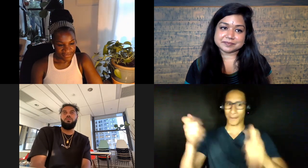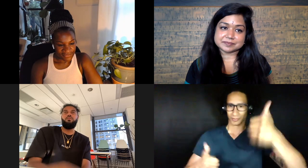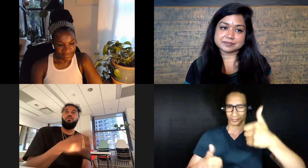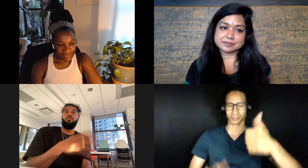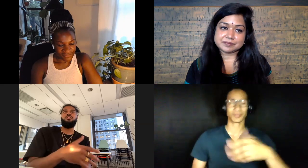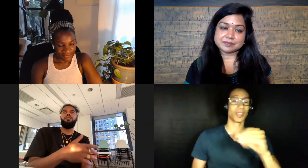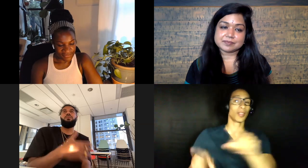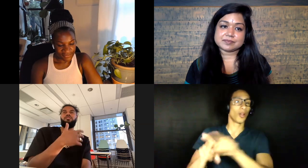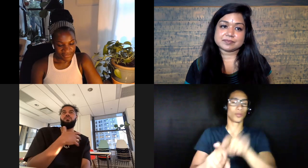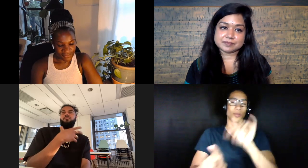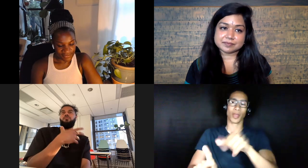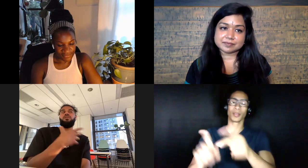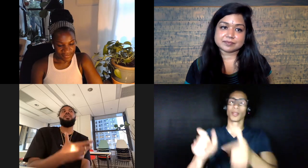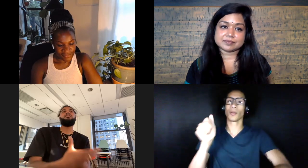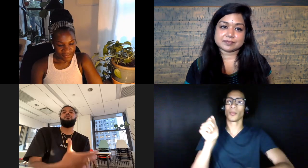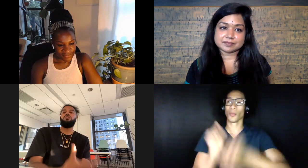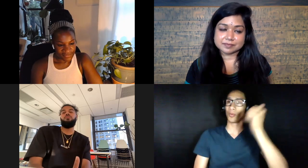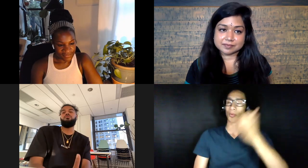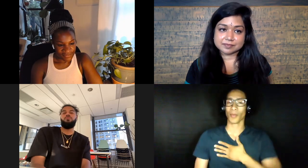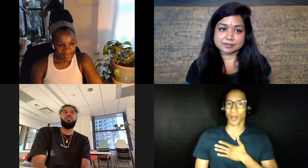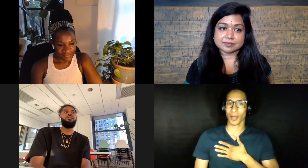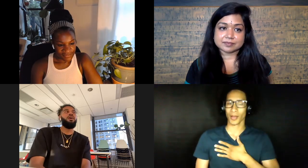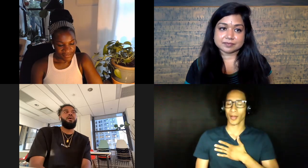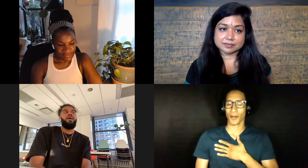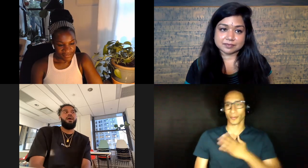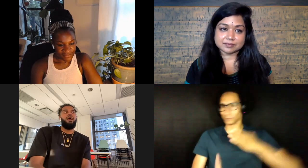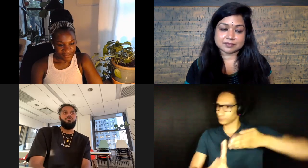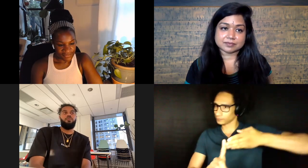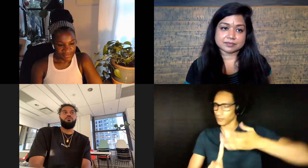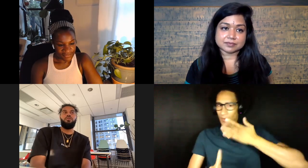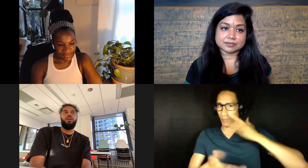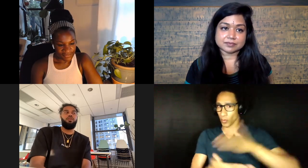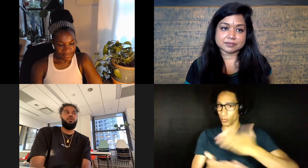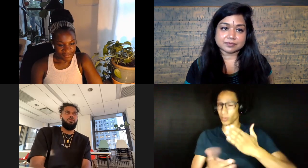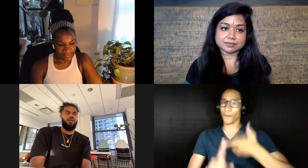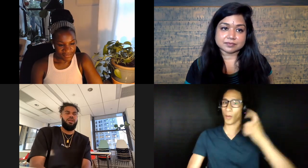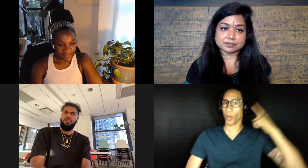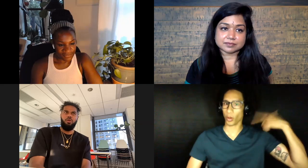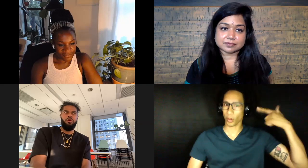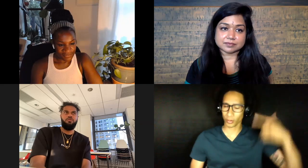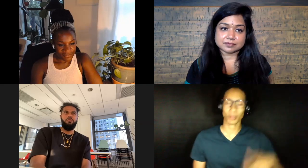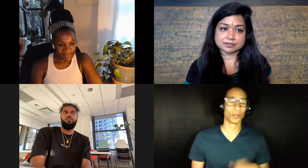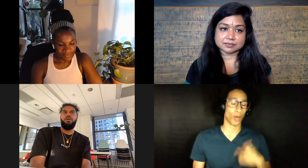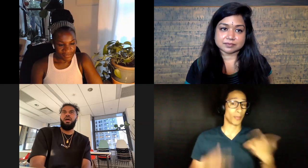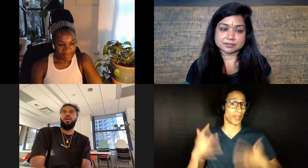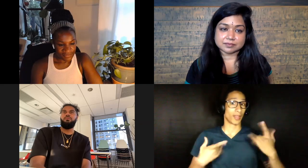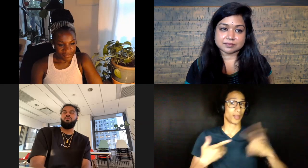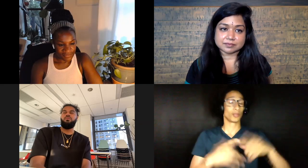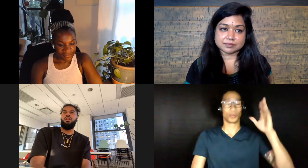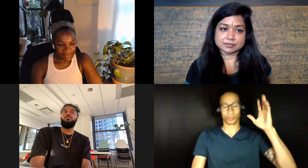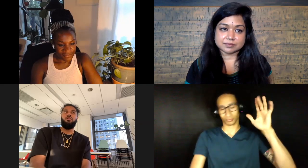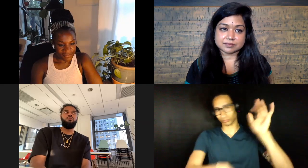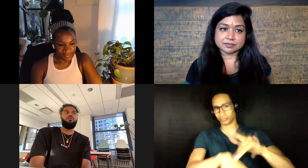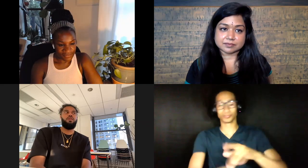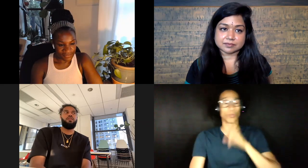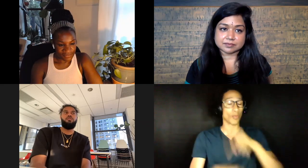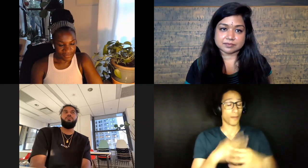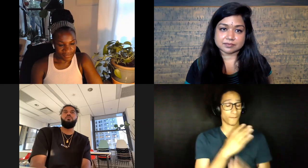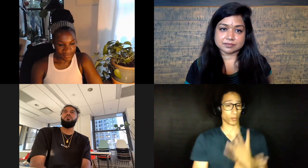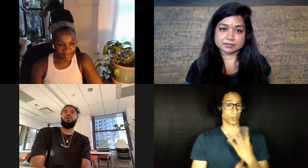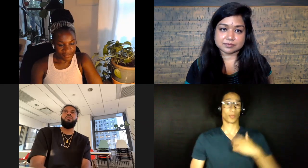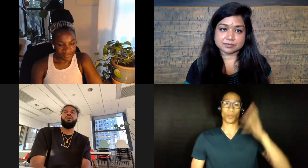just really what it comes down to. Like when I wear 2 braids in my hair, I'm not tripping because I'm like, Indian's been braiding hair forever, so I don't care what you tell